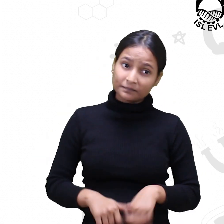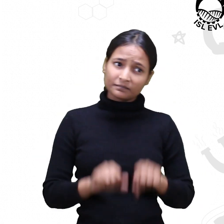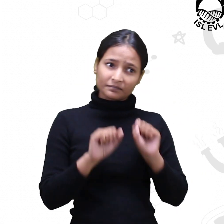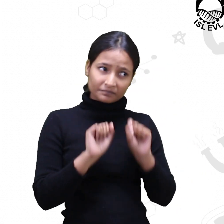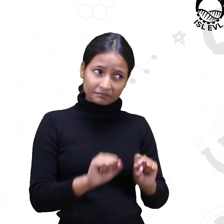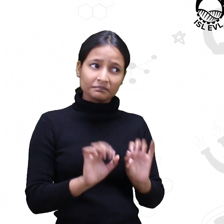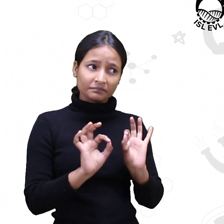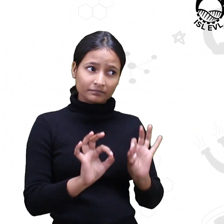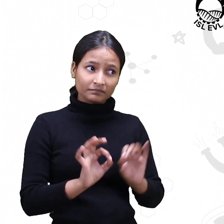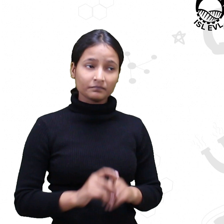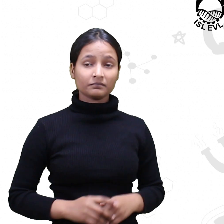out.